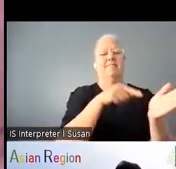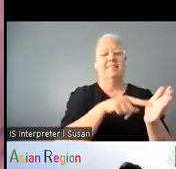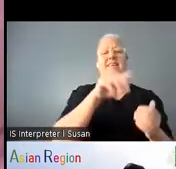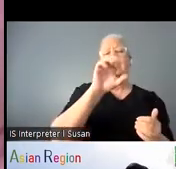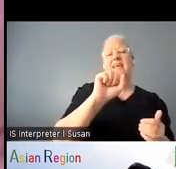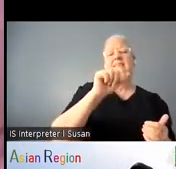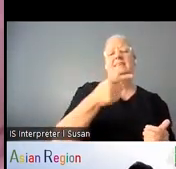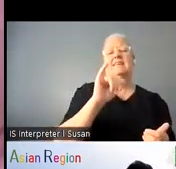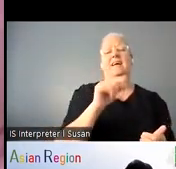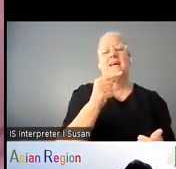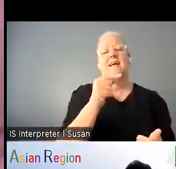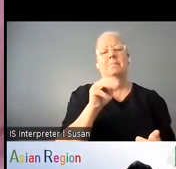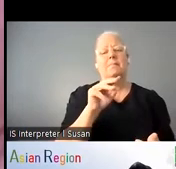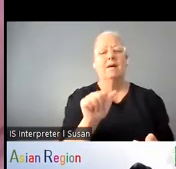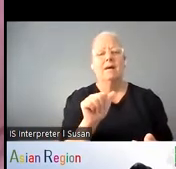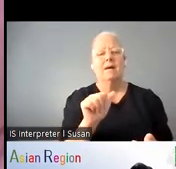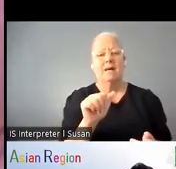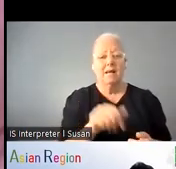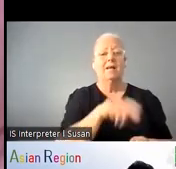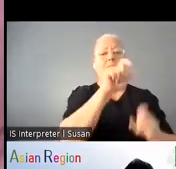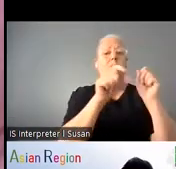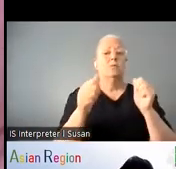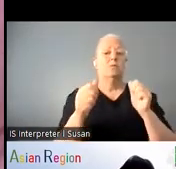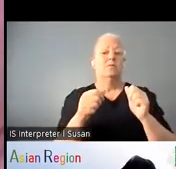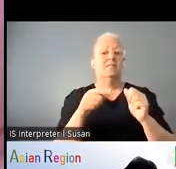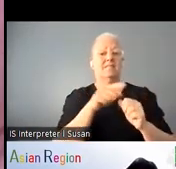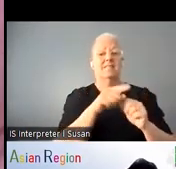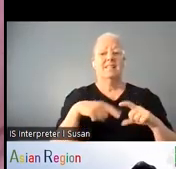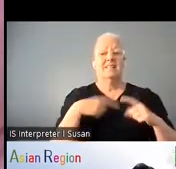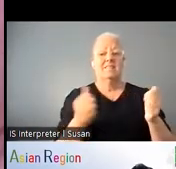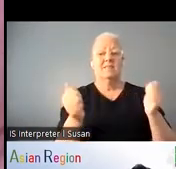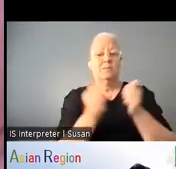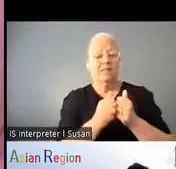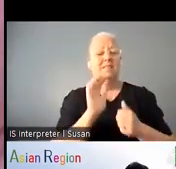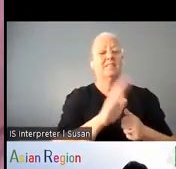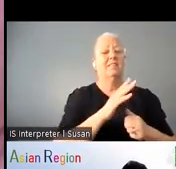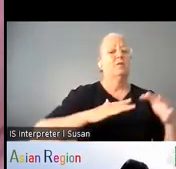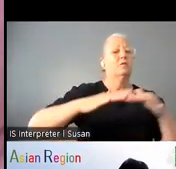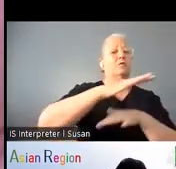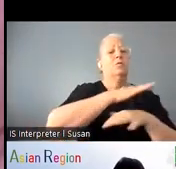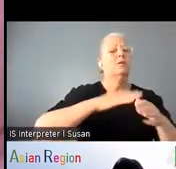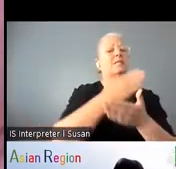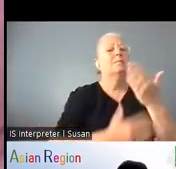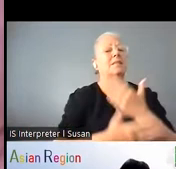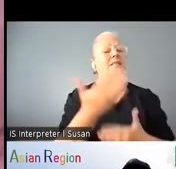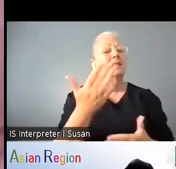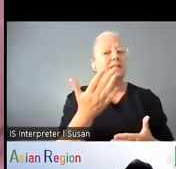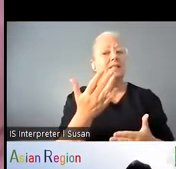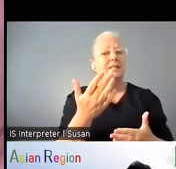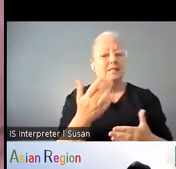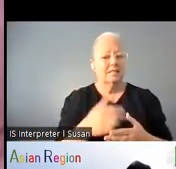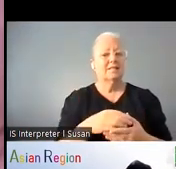family, and from the people who live with psychosocial disability as well. The economic